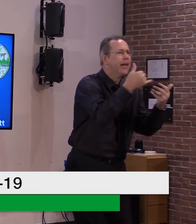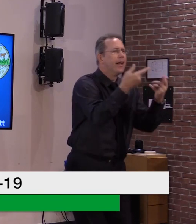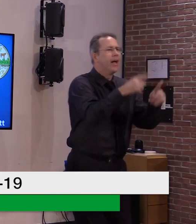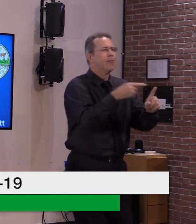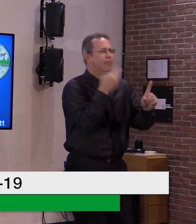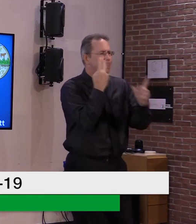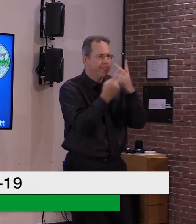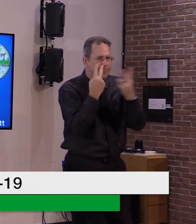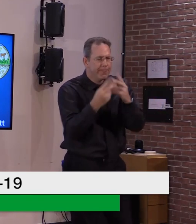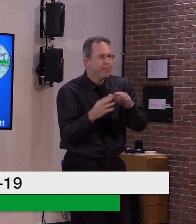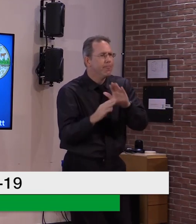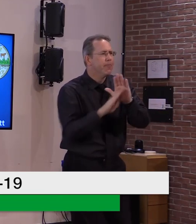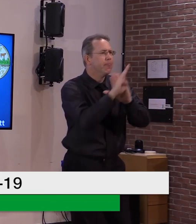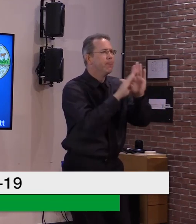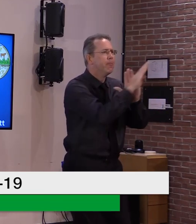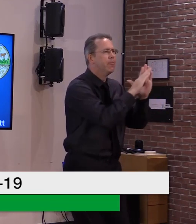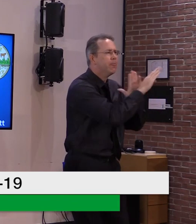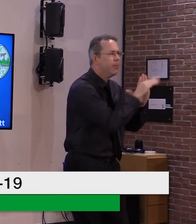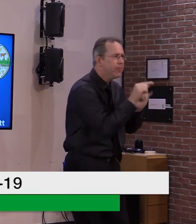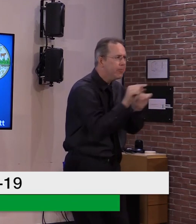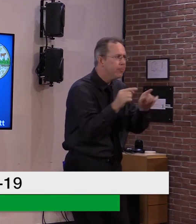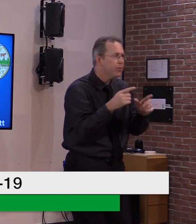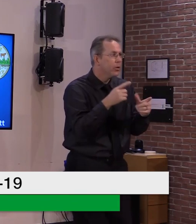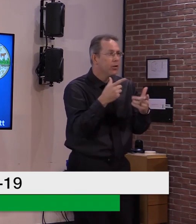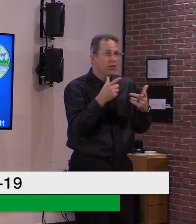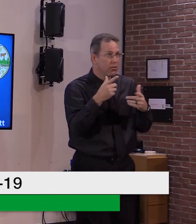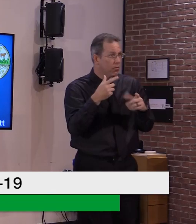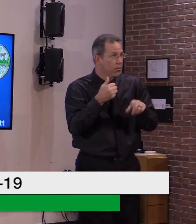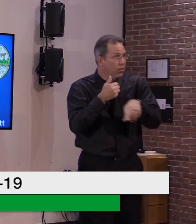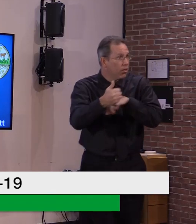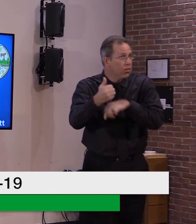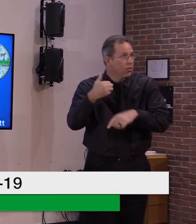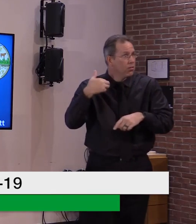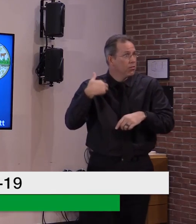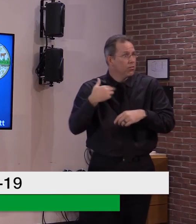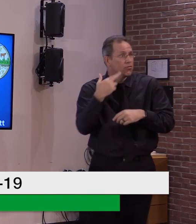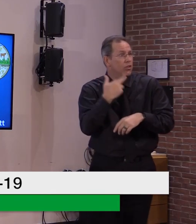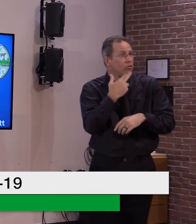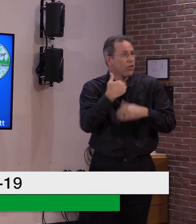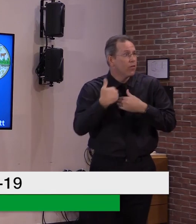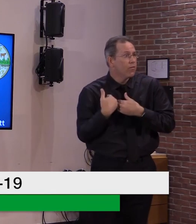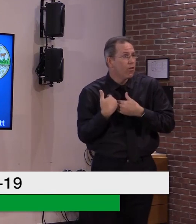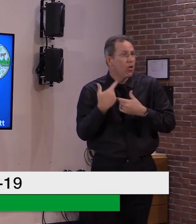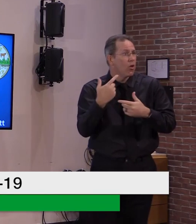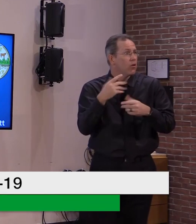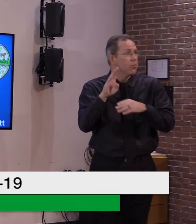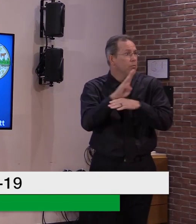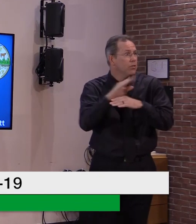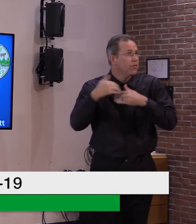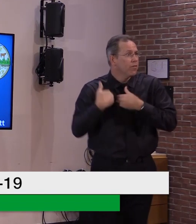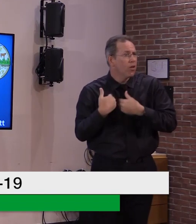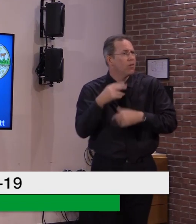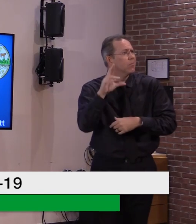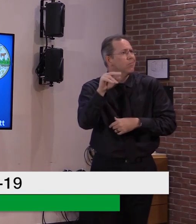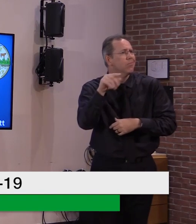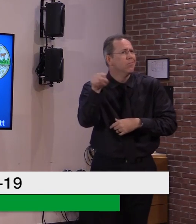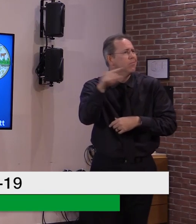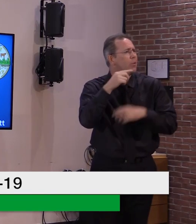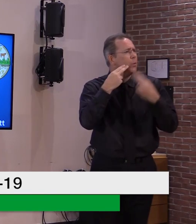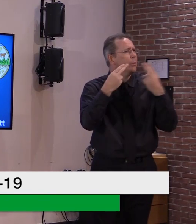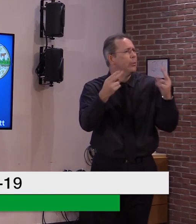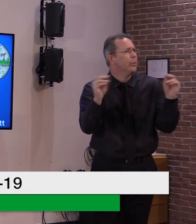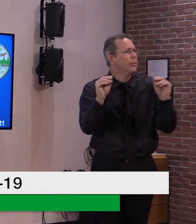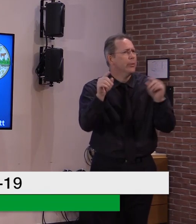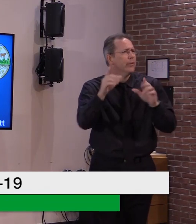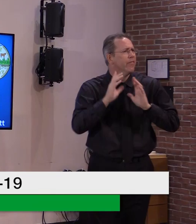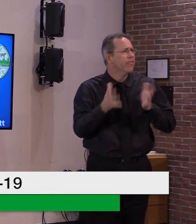about getting together within your neighborhoods and with your friends at the recreation events and so forth that's what's driving the uptick